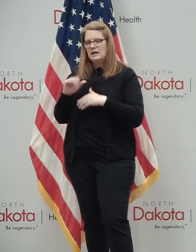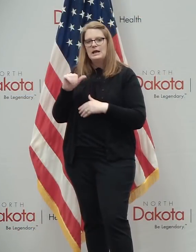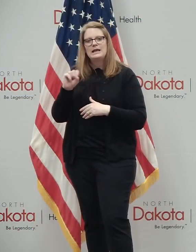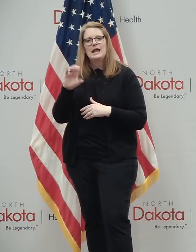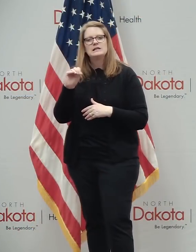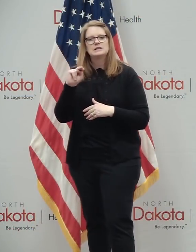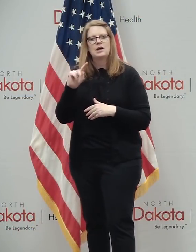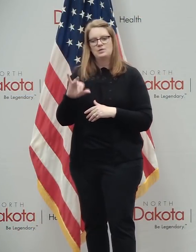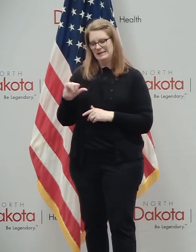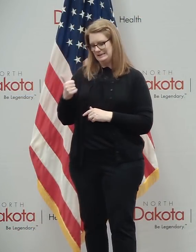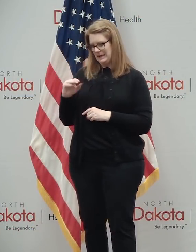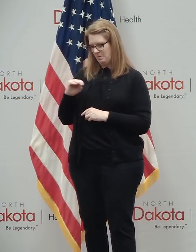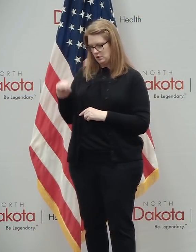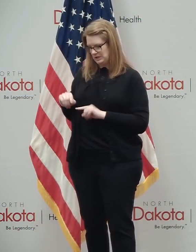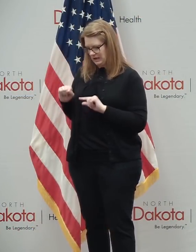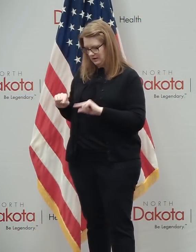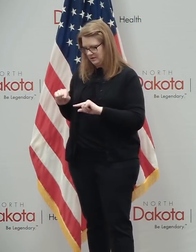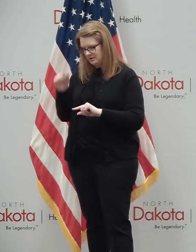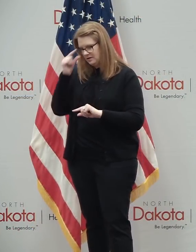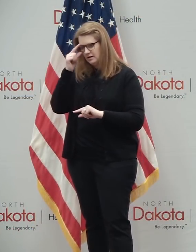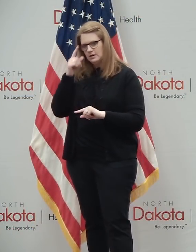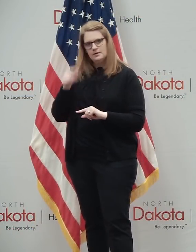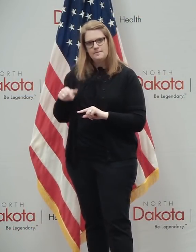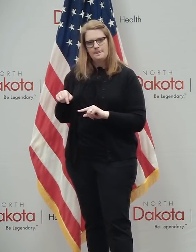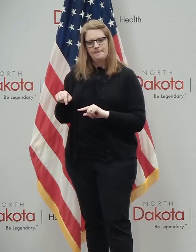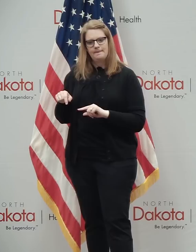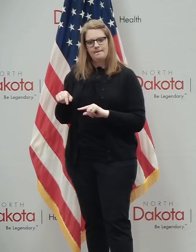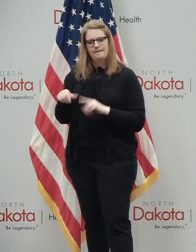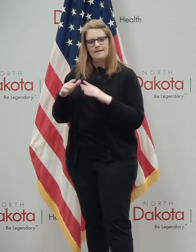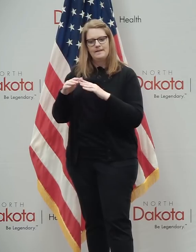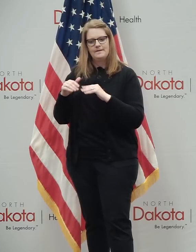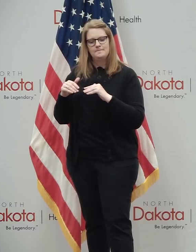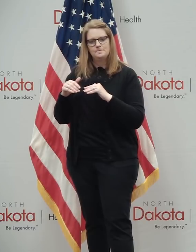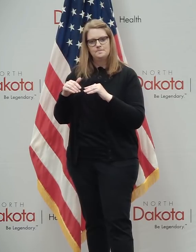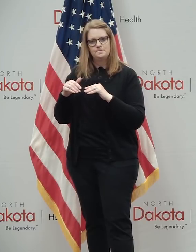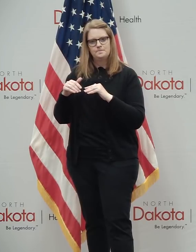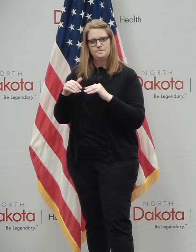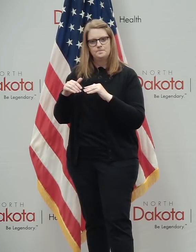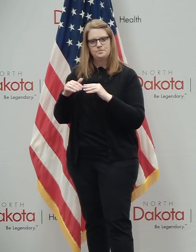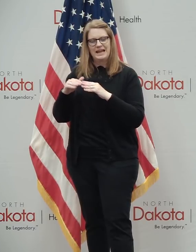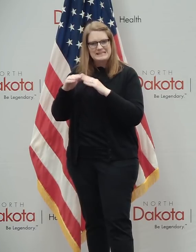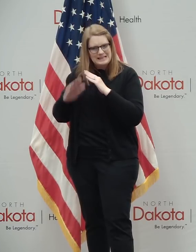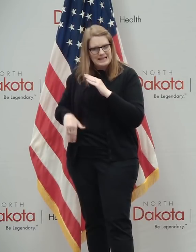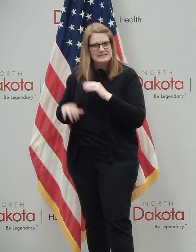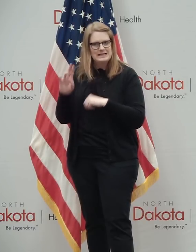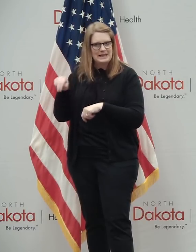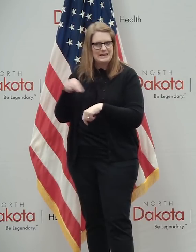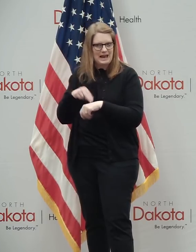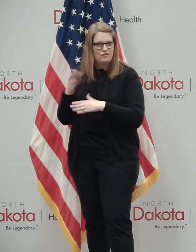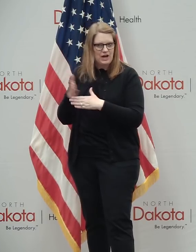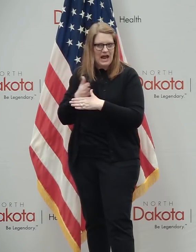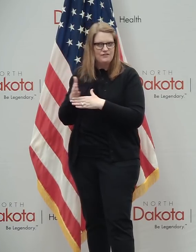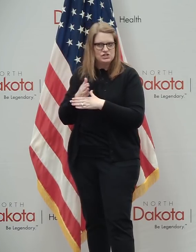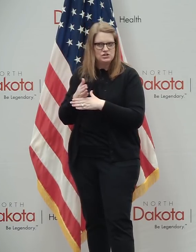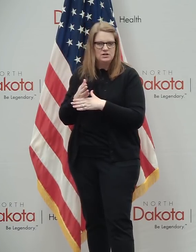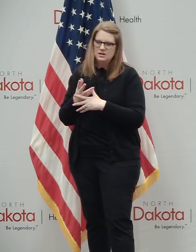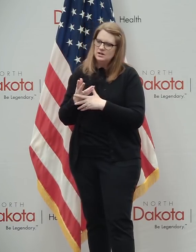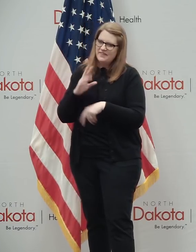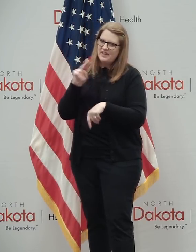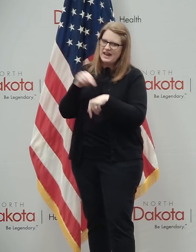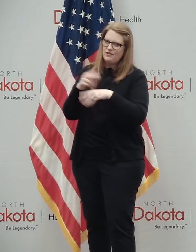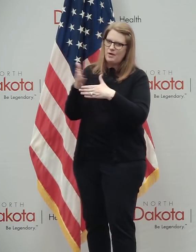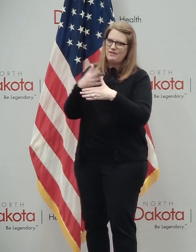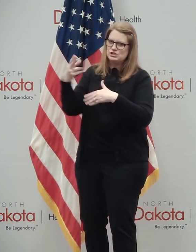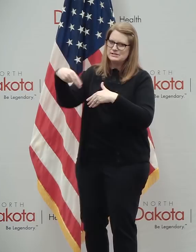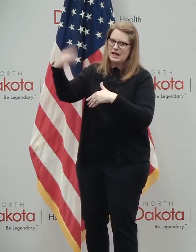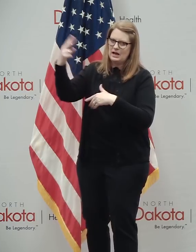at 10%, it's half. It's less than the national average, which is considerably higher. And